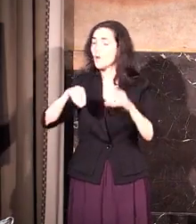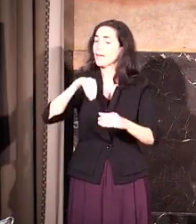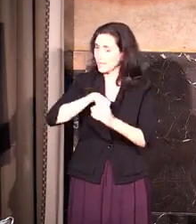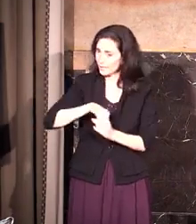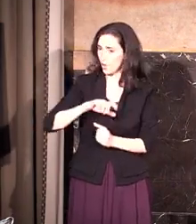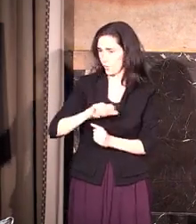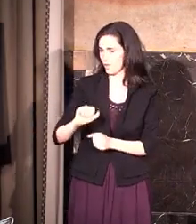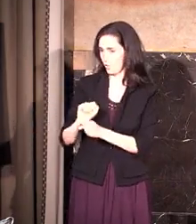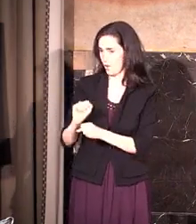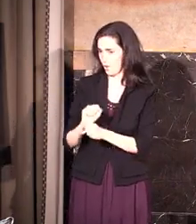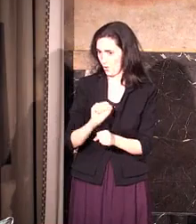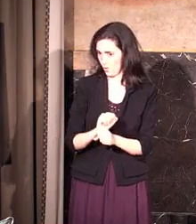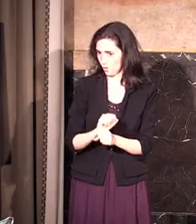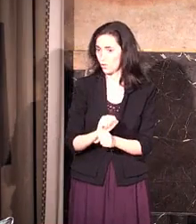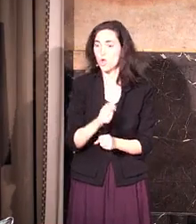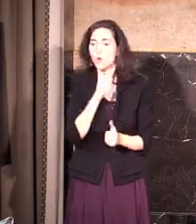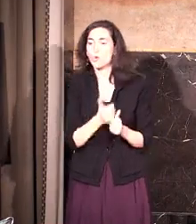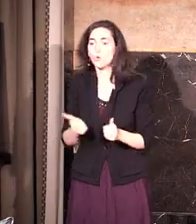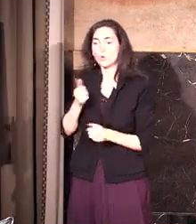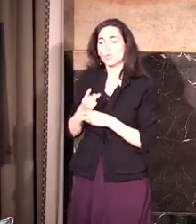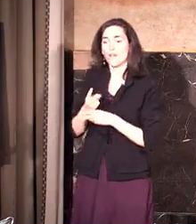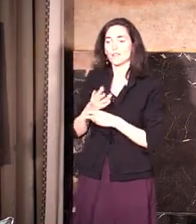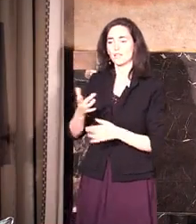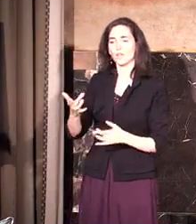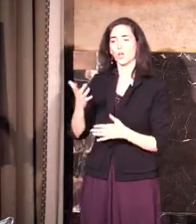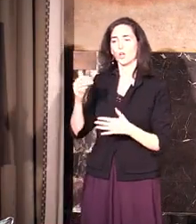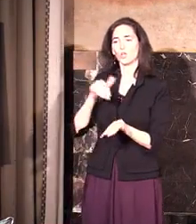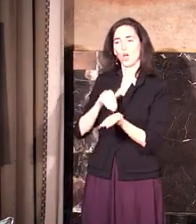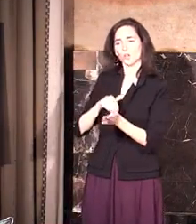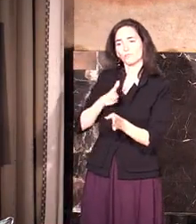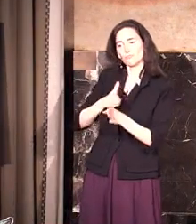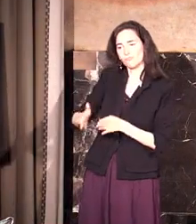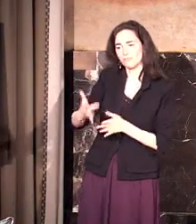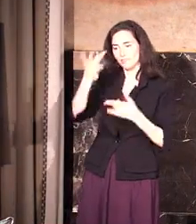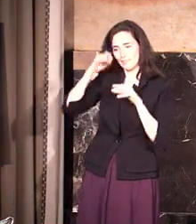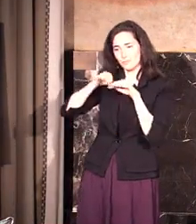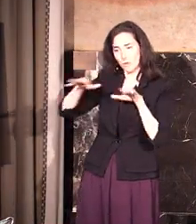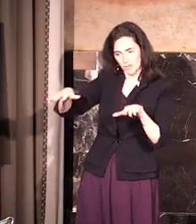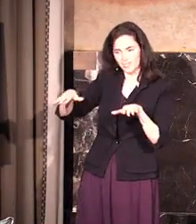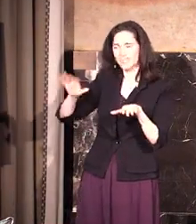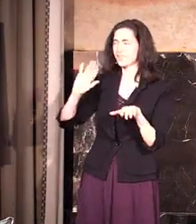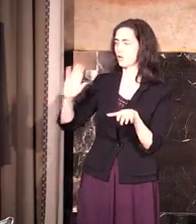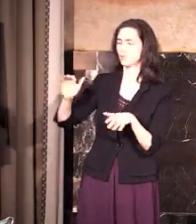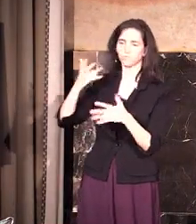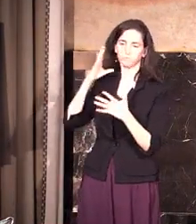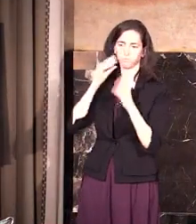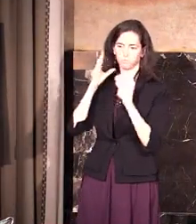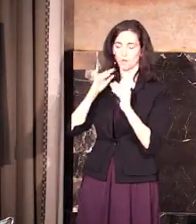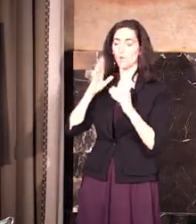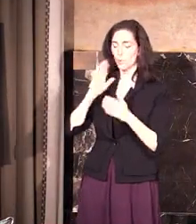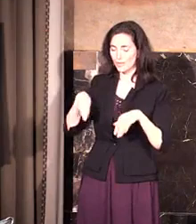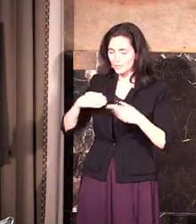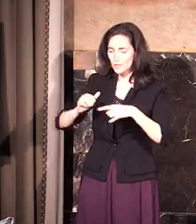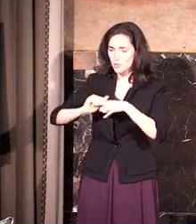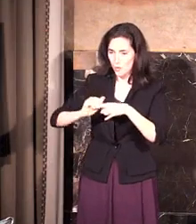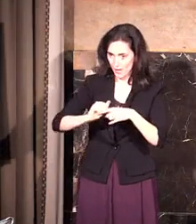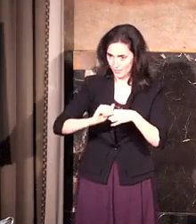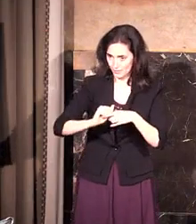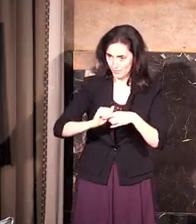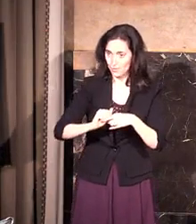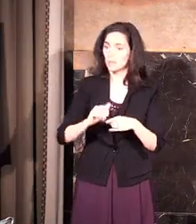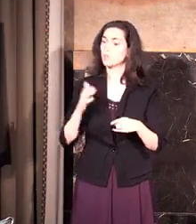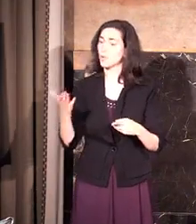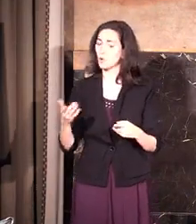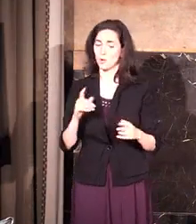Louisiana, supervised by epidemiologists and trained. And obviously the information you get